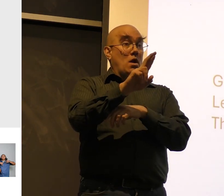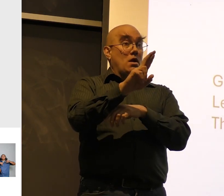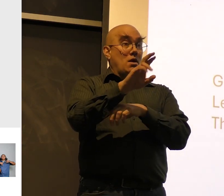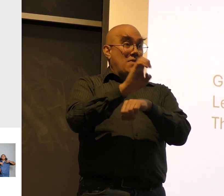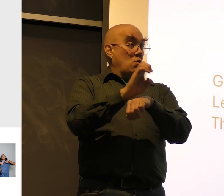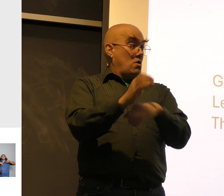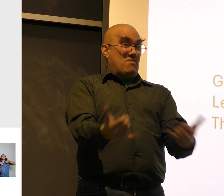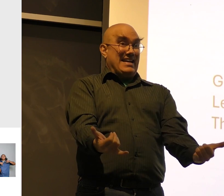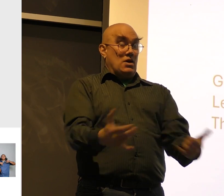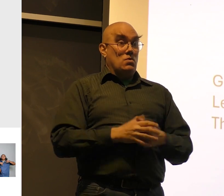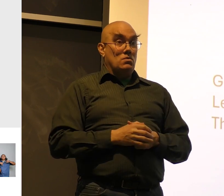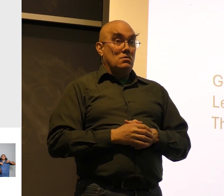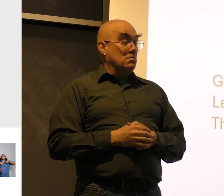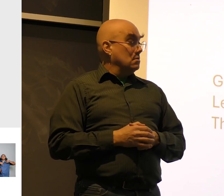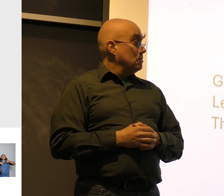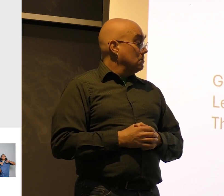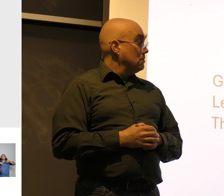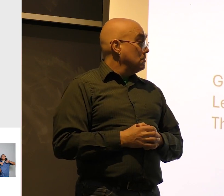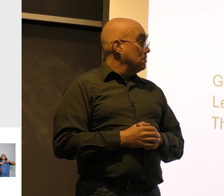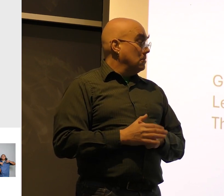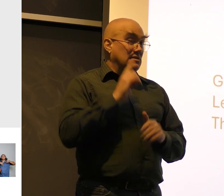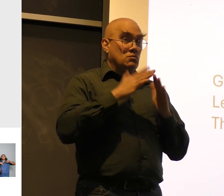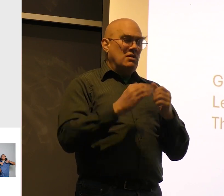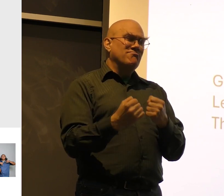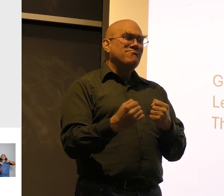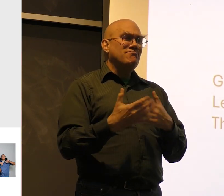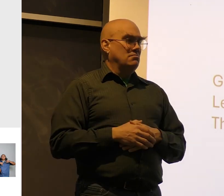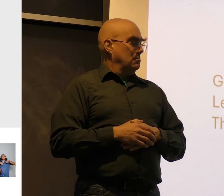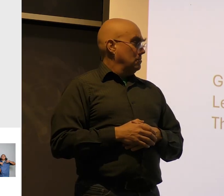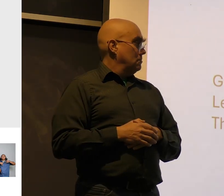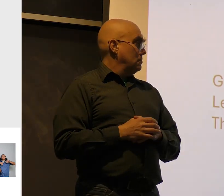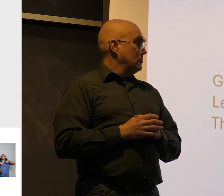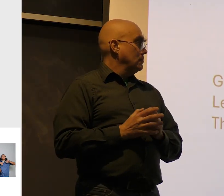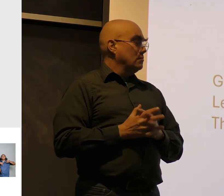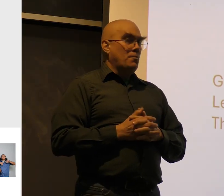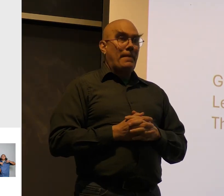And then in Ecuador, right now, the deaf community is very strong,